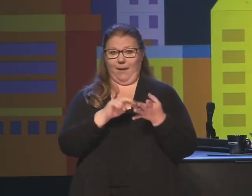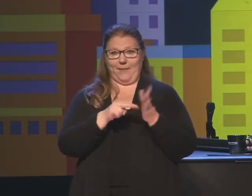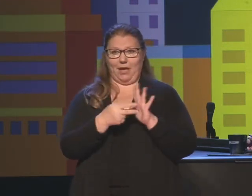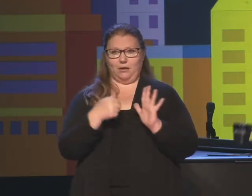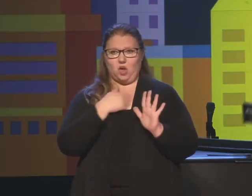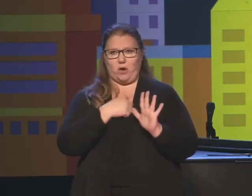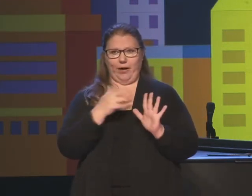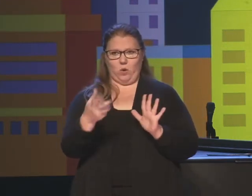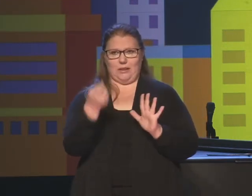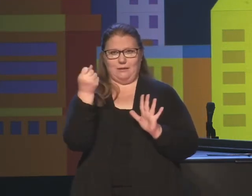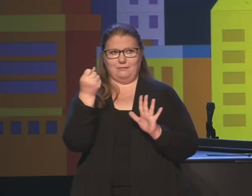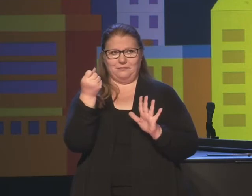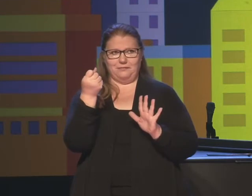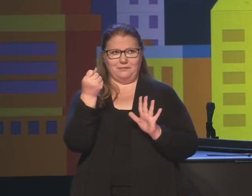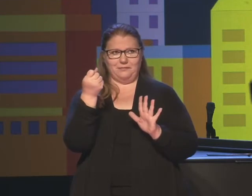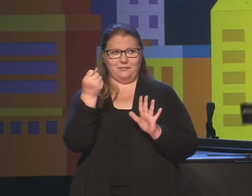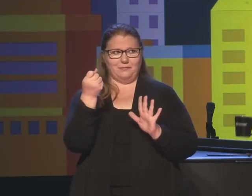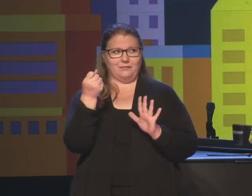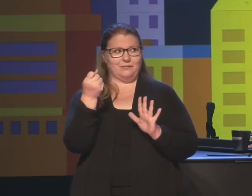second.